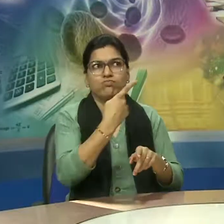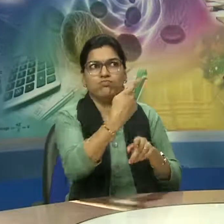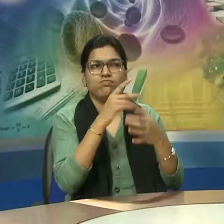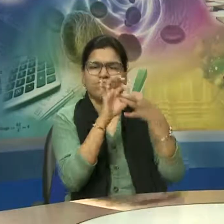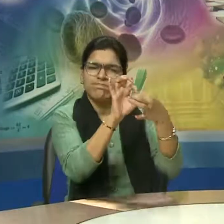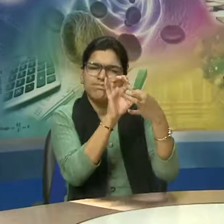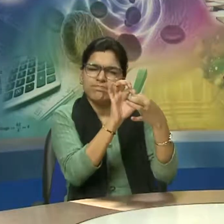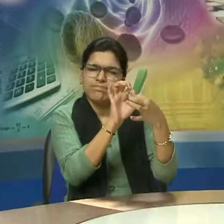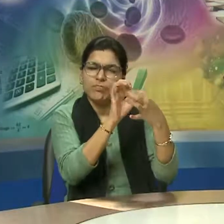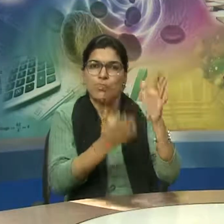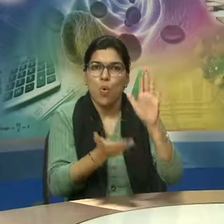In the same way,